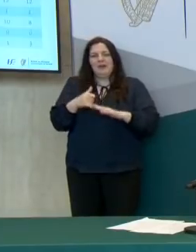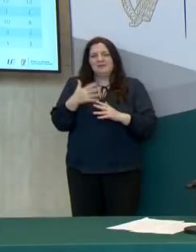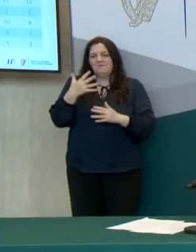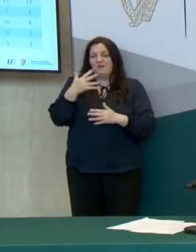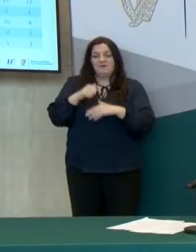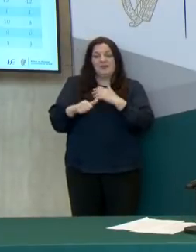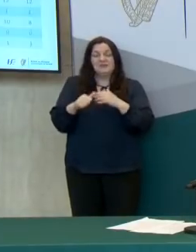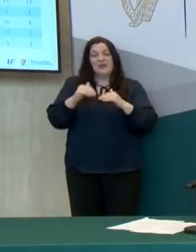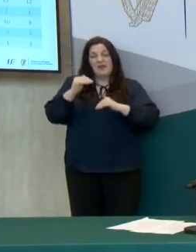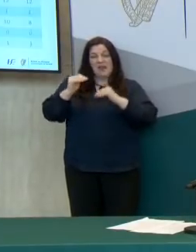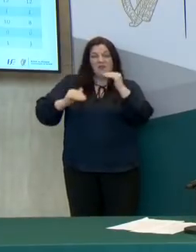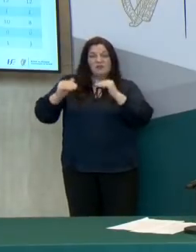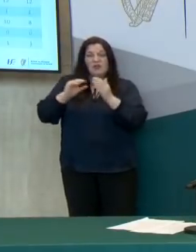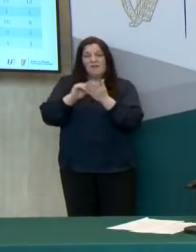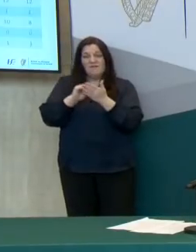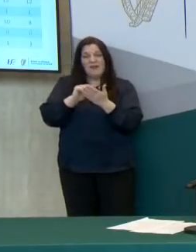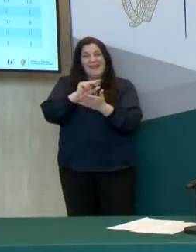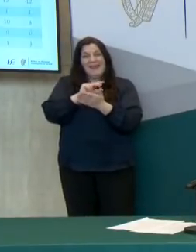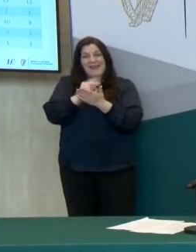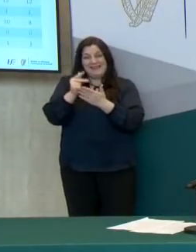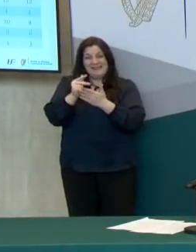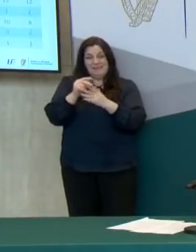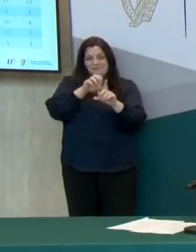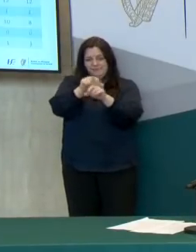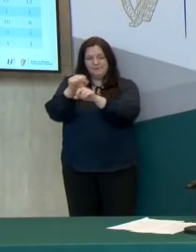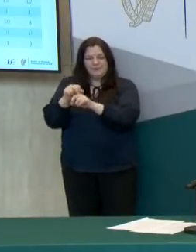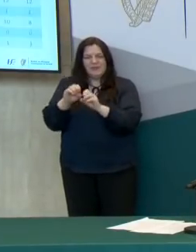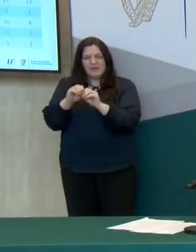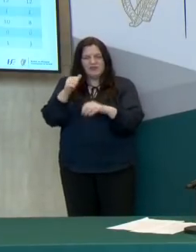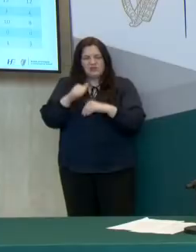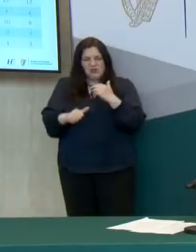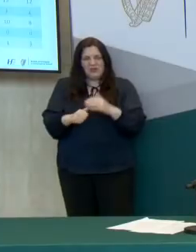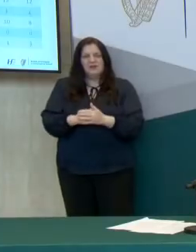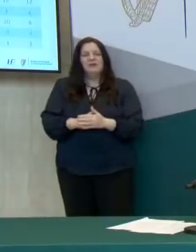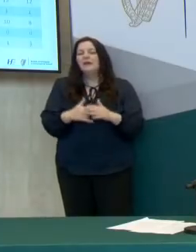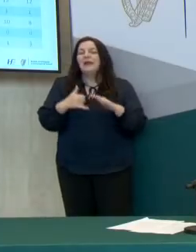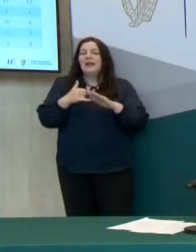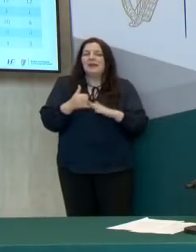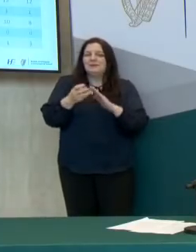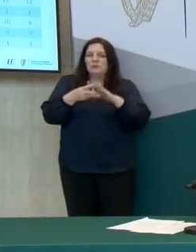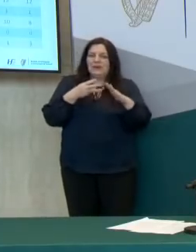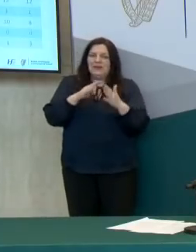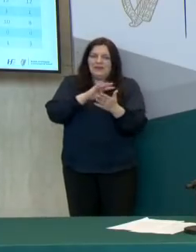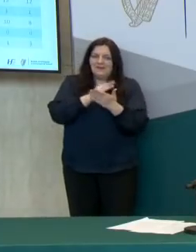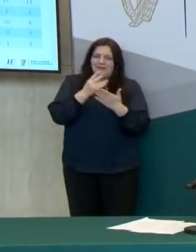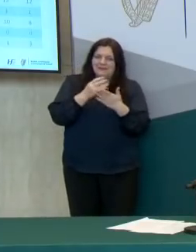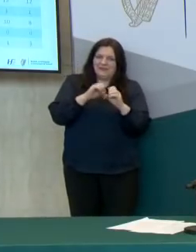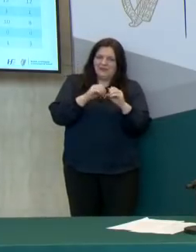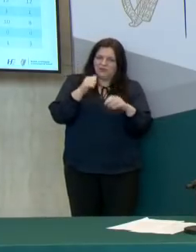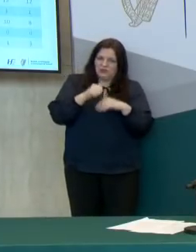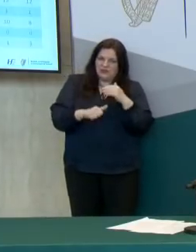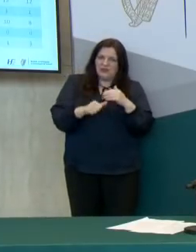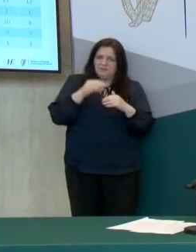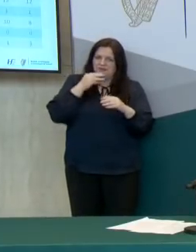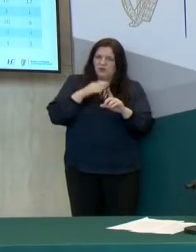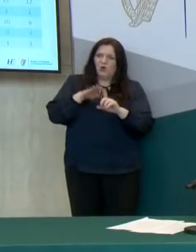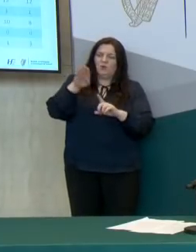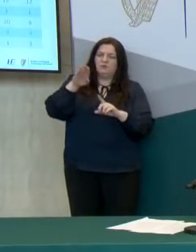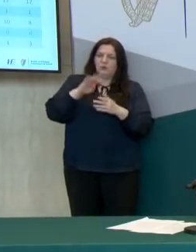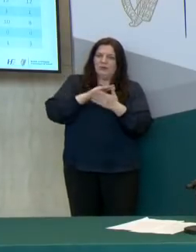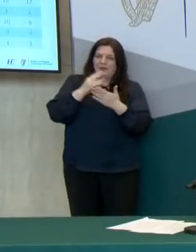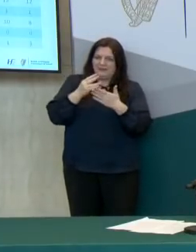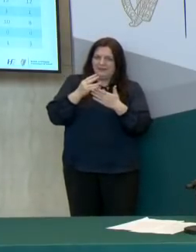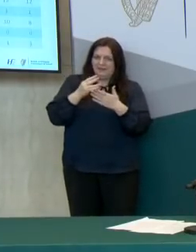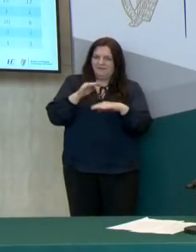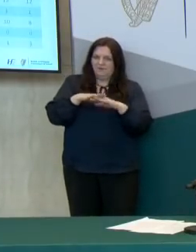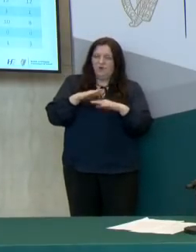days, on average, we were confirming 18 cases a day. Last week, that was 19 cases a day, and it had risen to 19